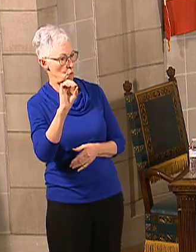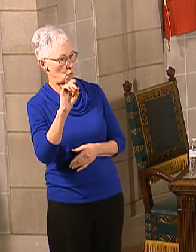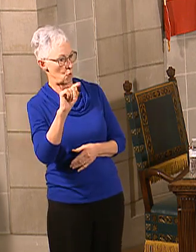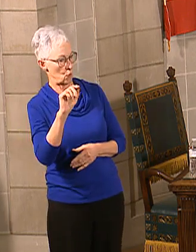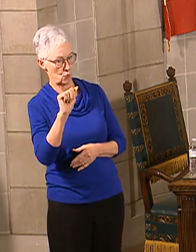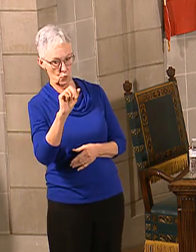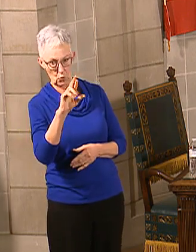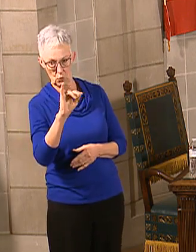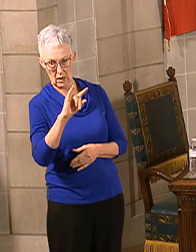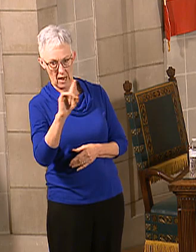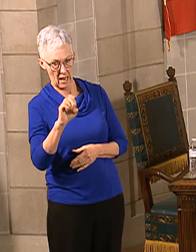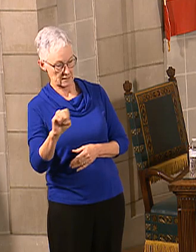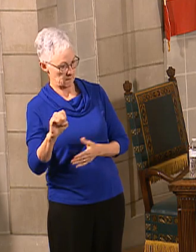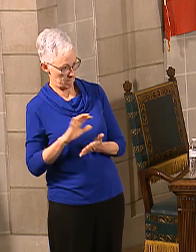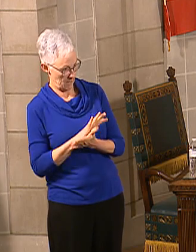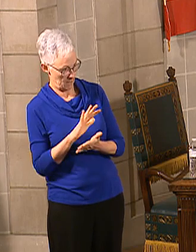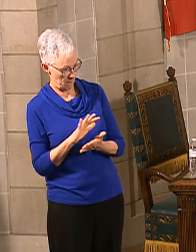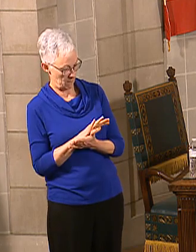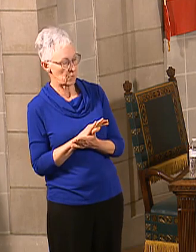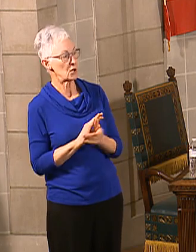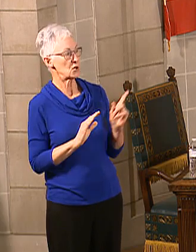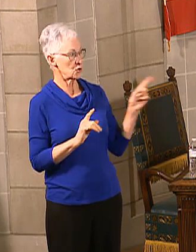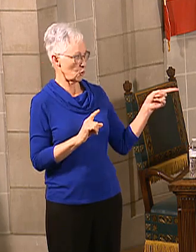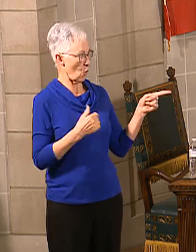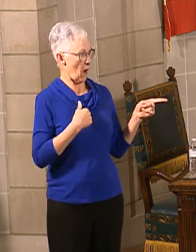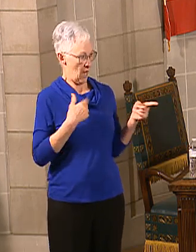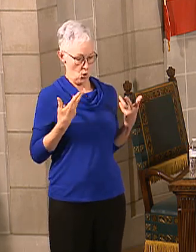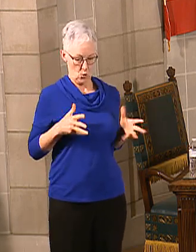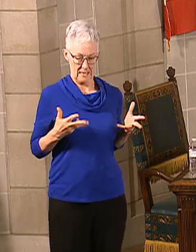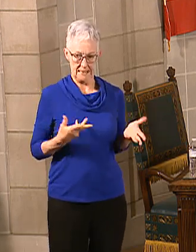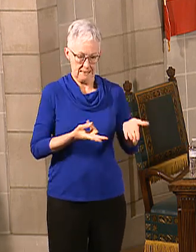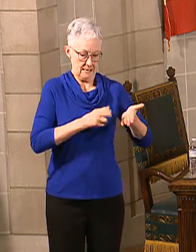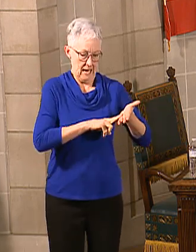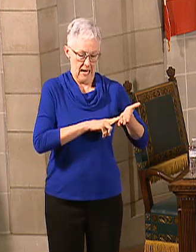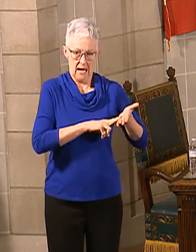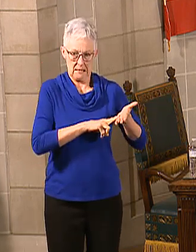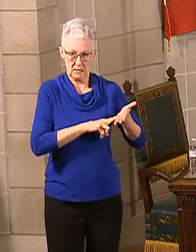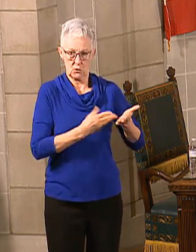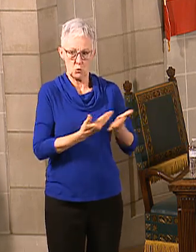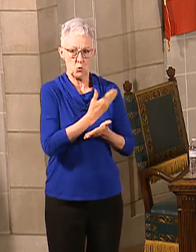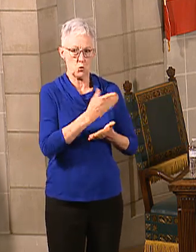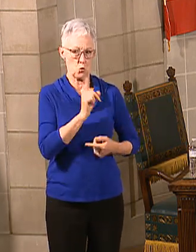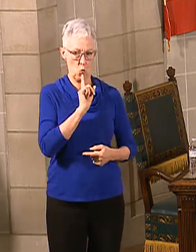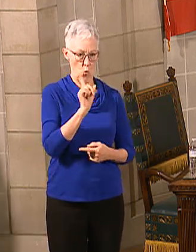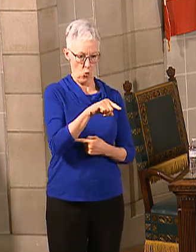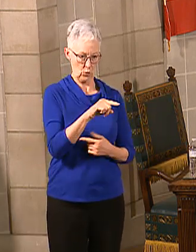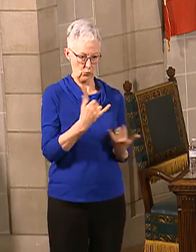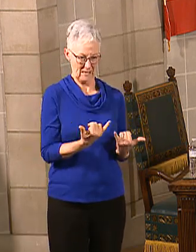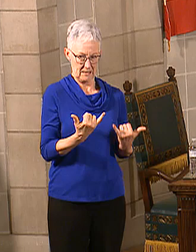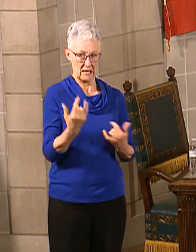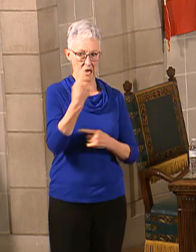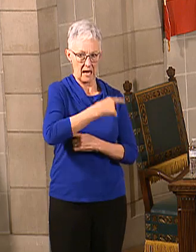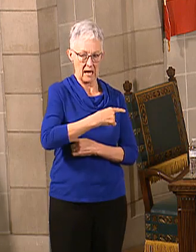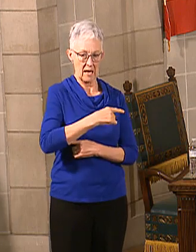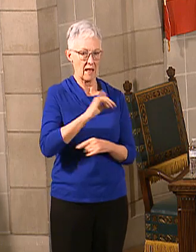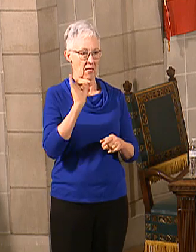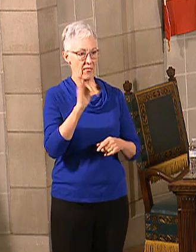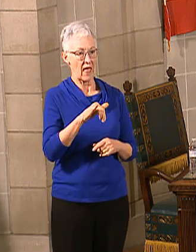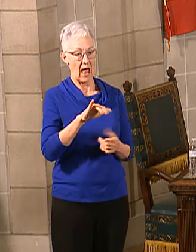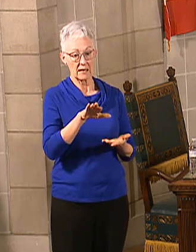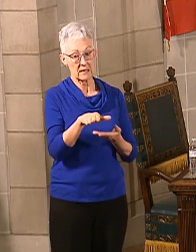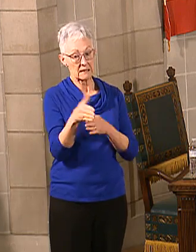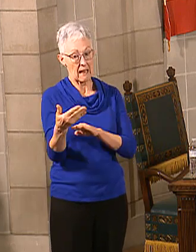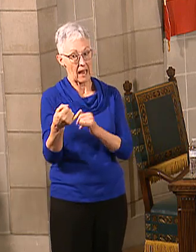that. And so I'm going to be issuing an executive order, actually I signed the executive order already, that will waive the deadline